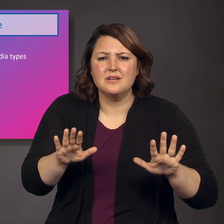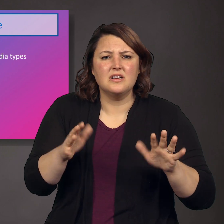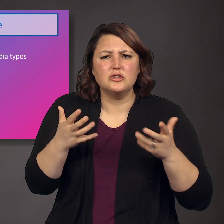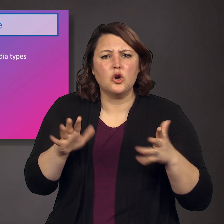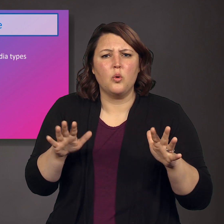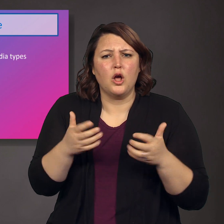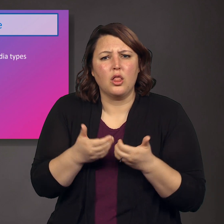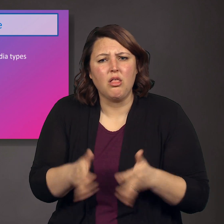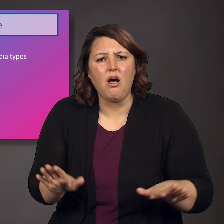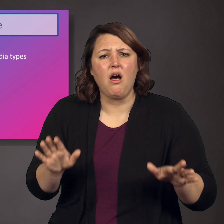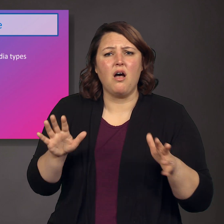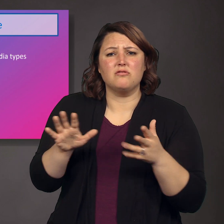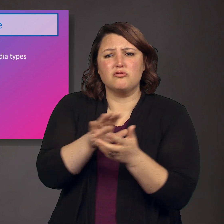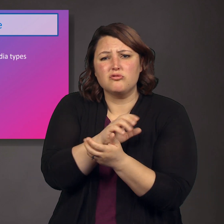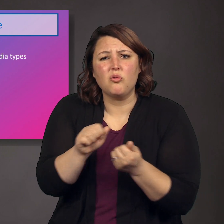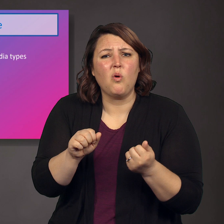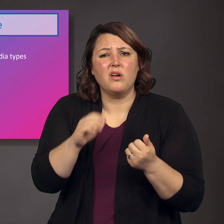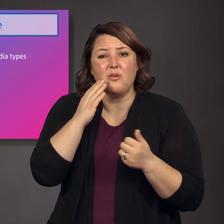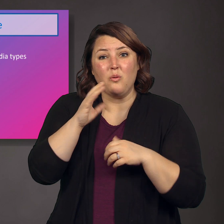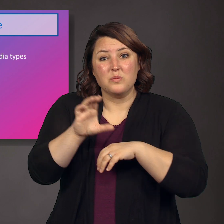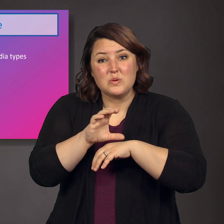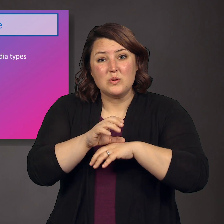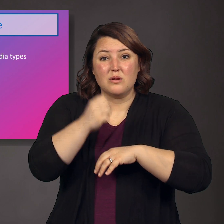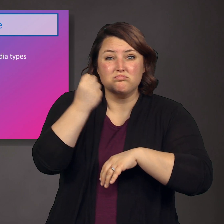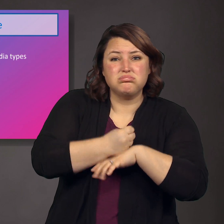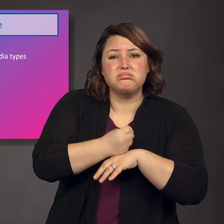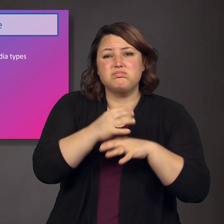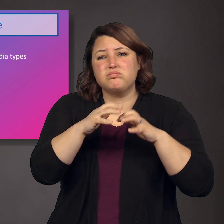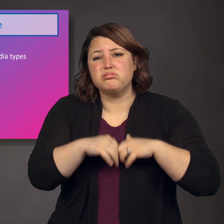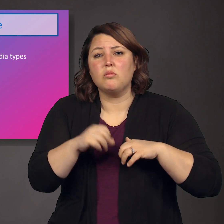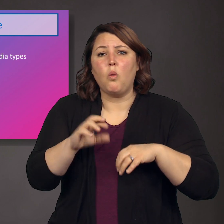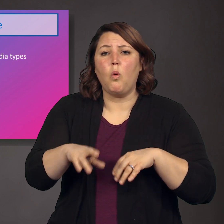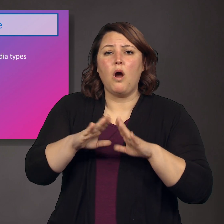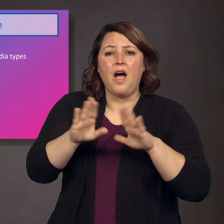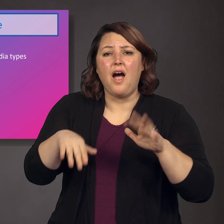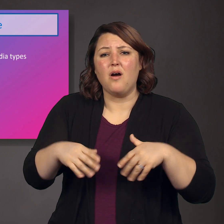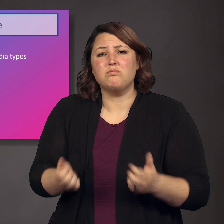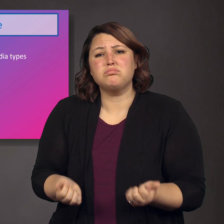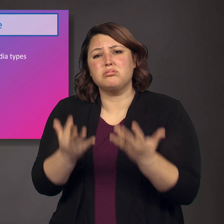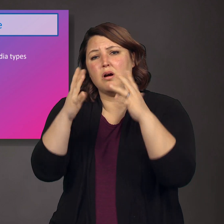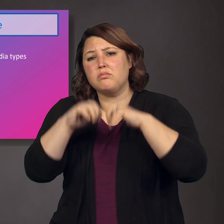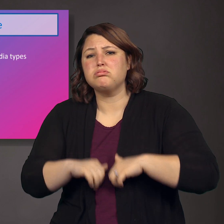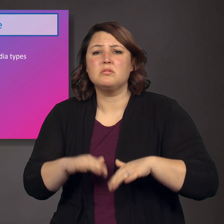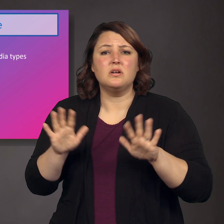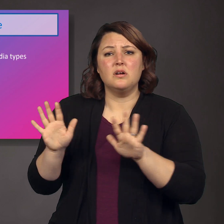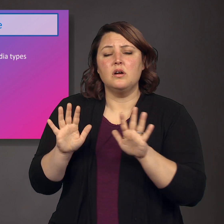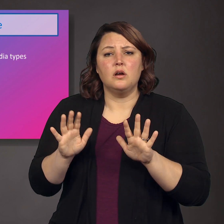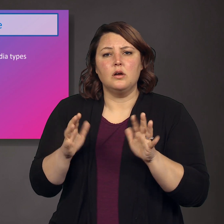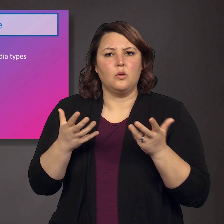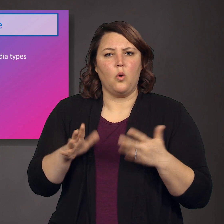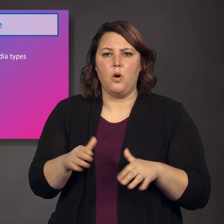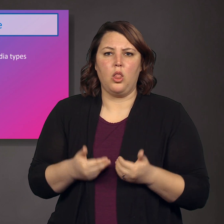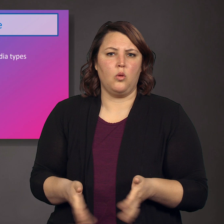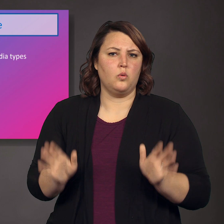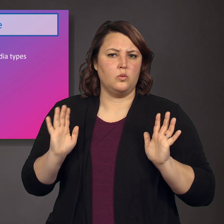destroyed if your computer crashes or if your house burns down or something like that. So really, this is important. I